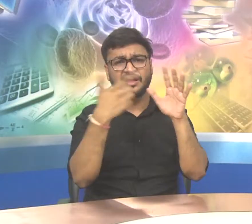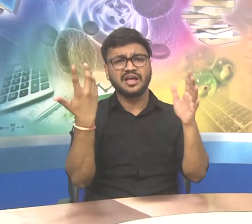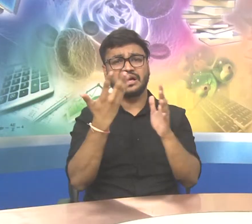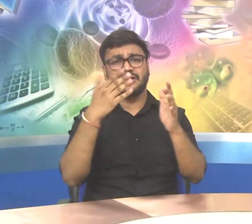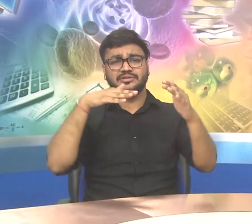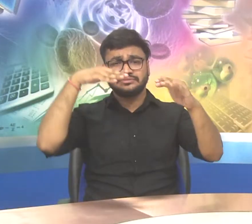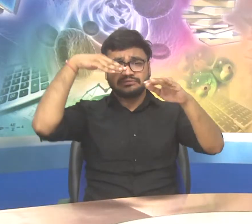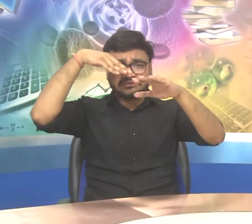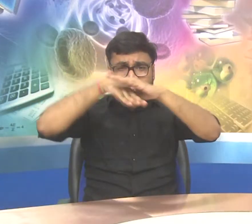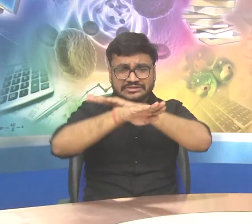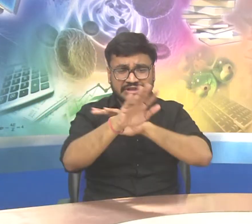Next is galaxy.